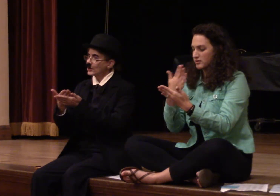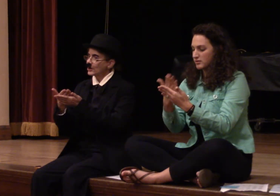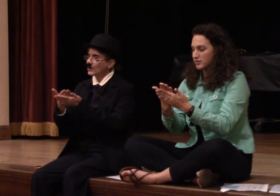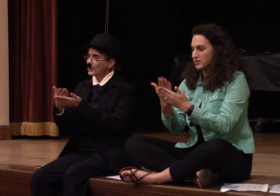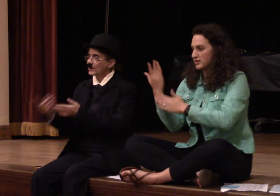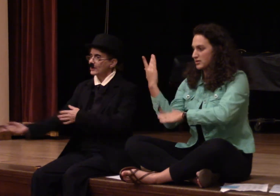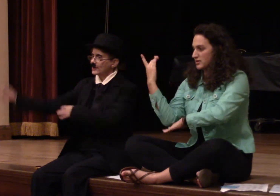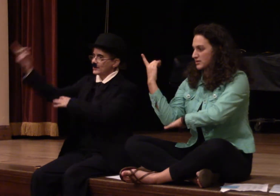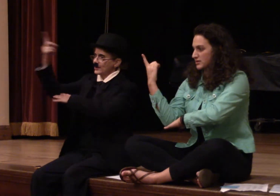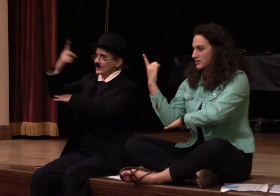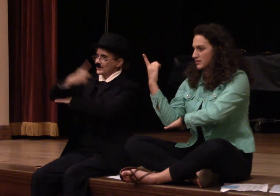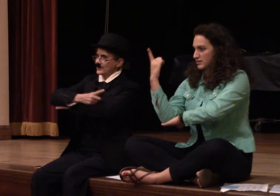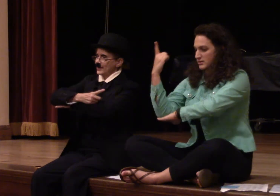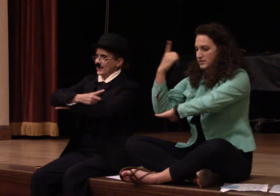Good day.